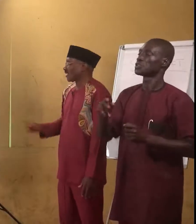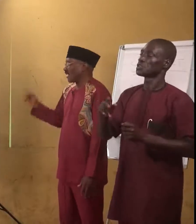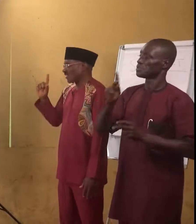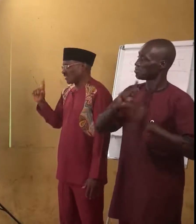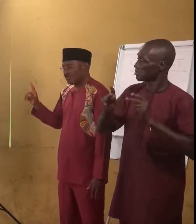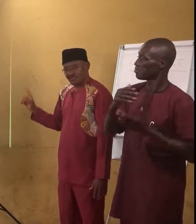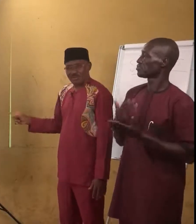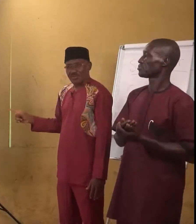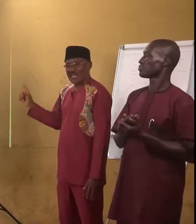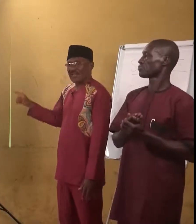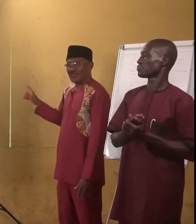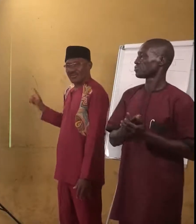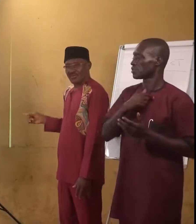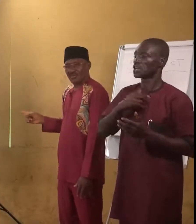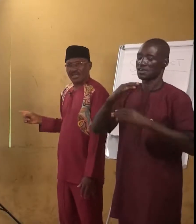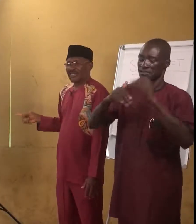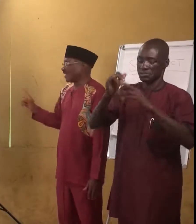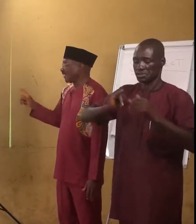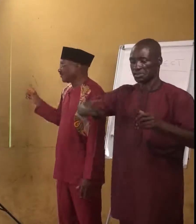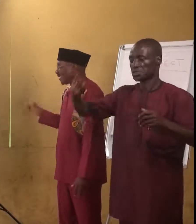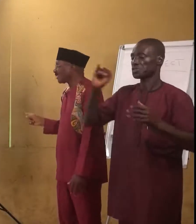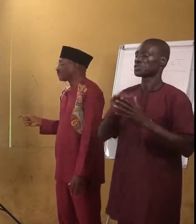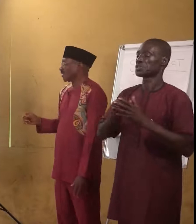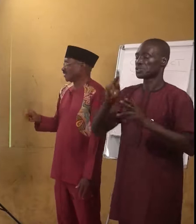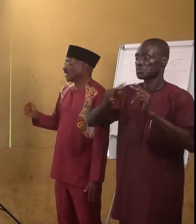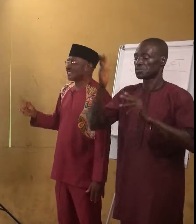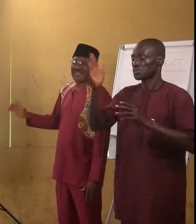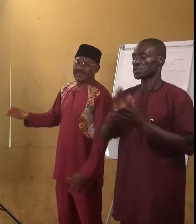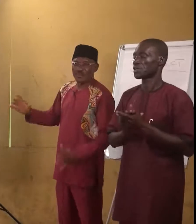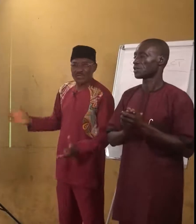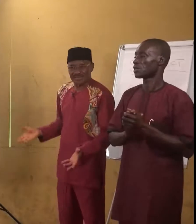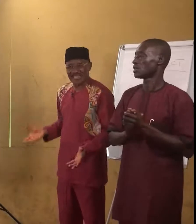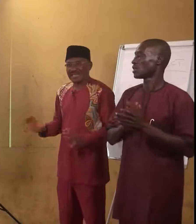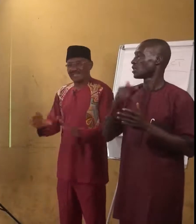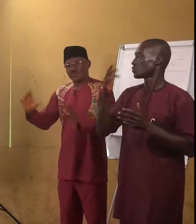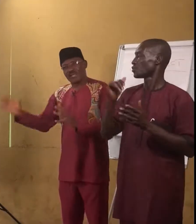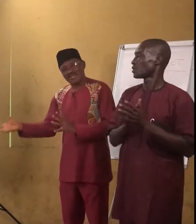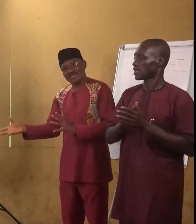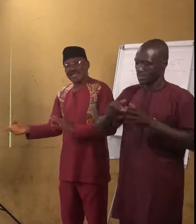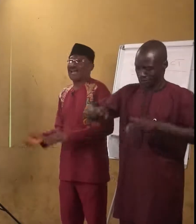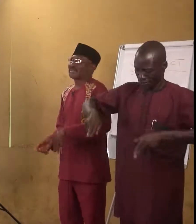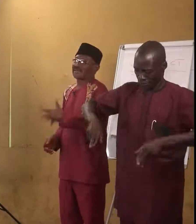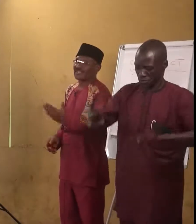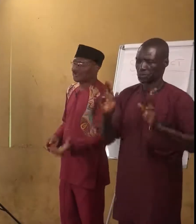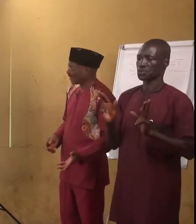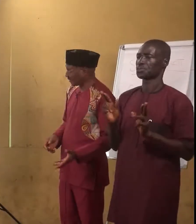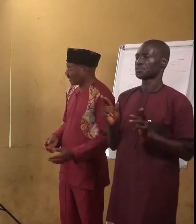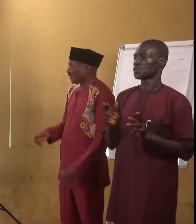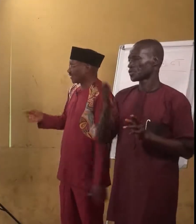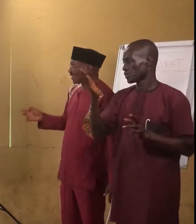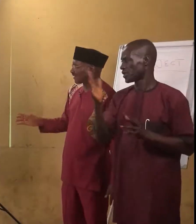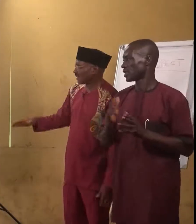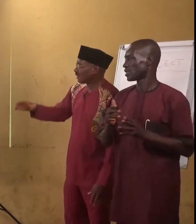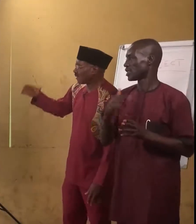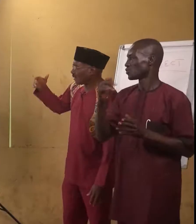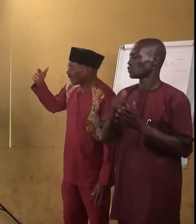settlement. I said the people, the kind of people that live there. Then I said the buildings. Are they nucleated? Are they dispersed?